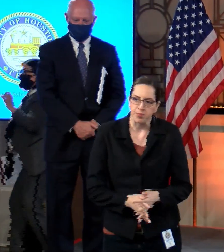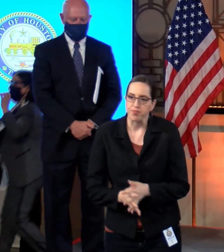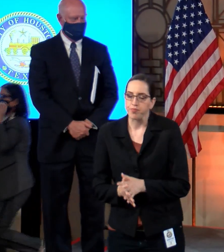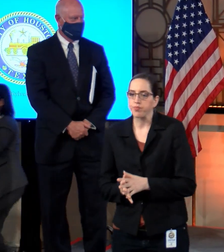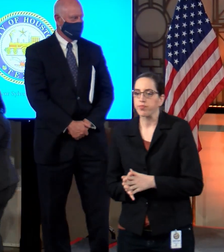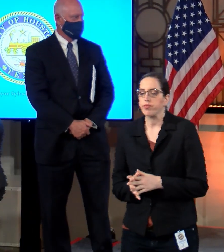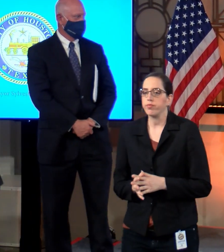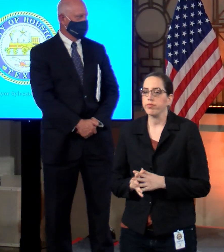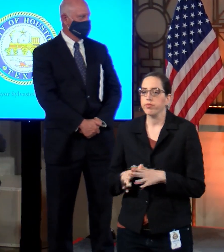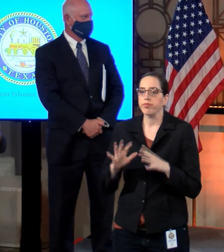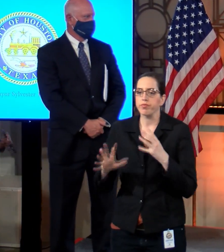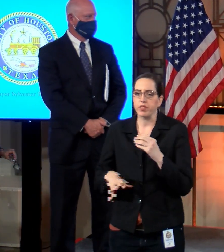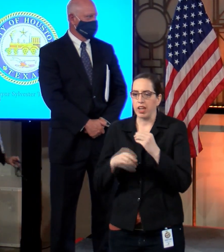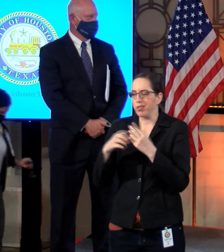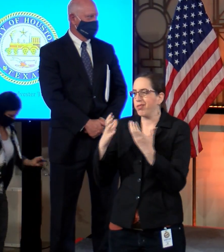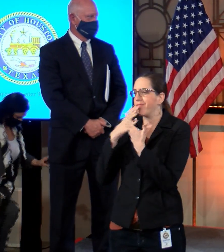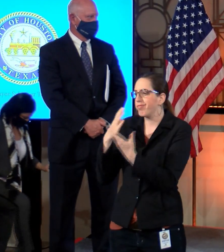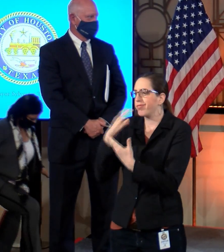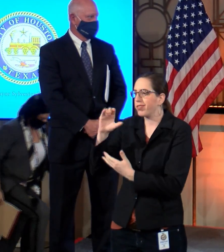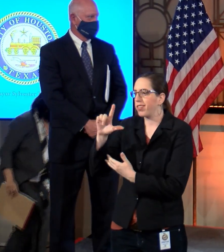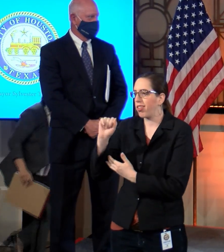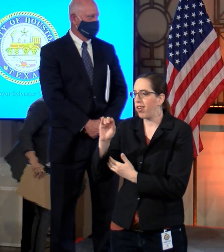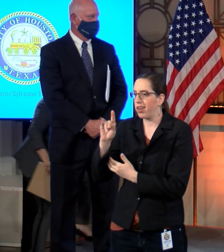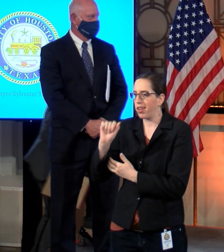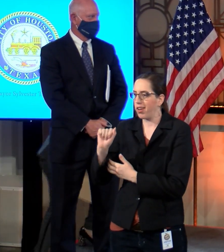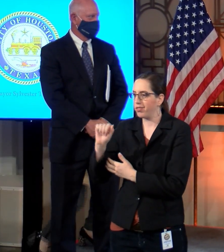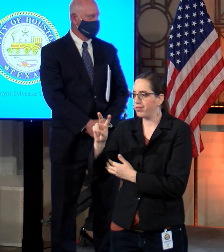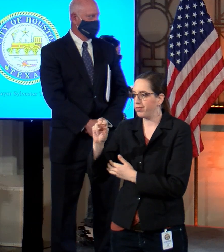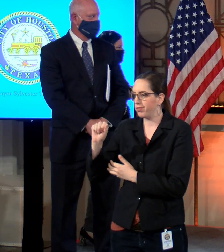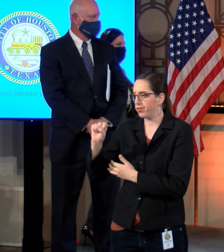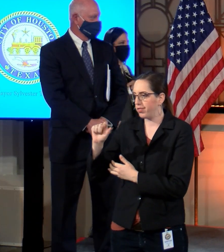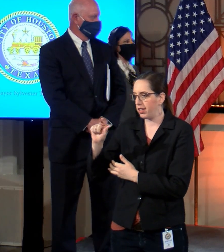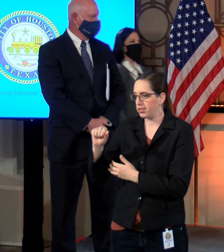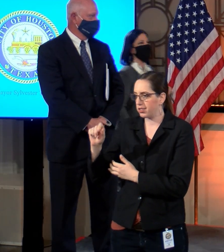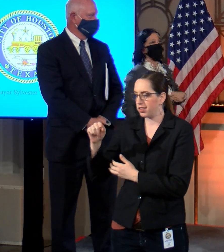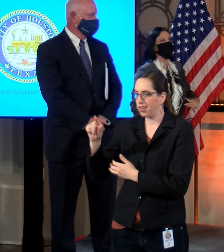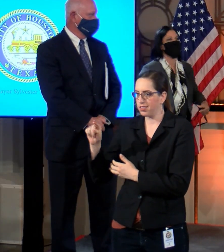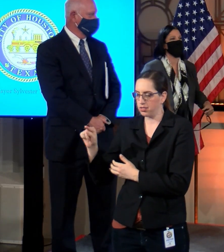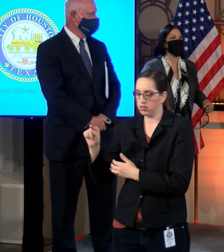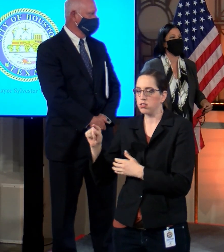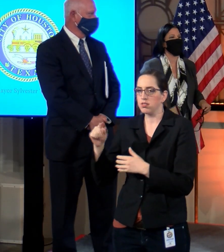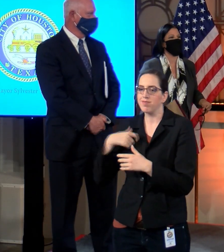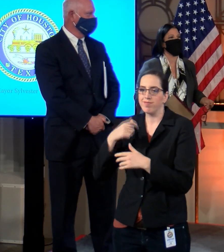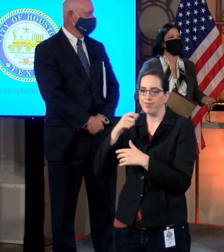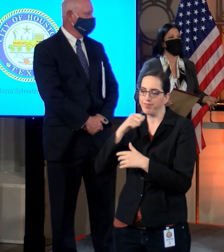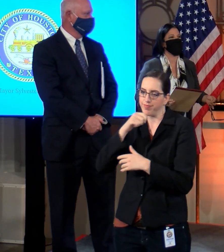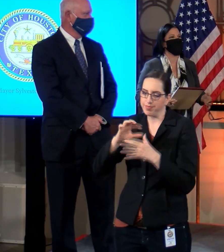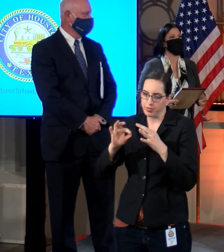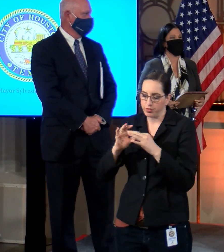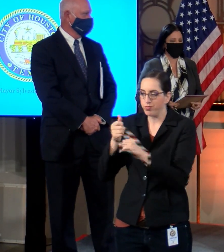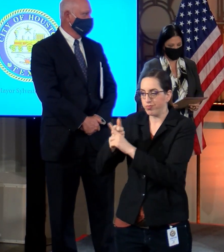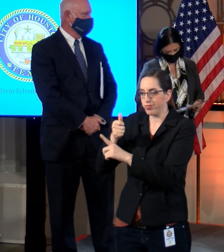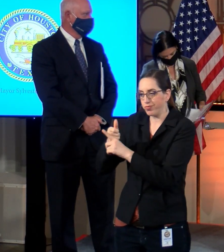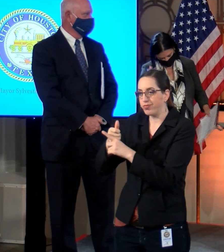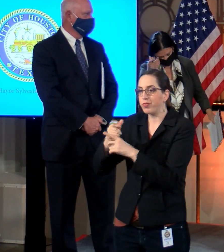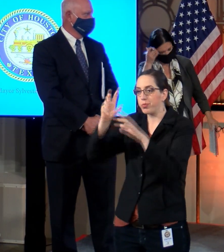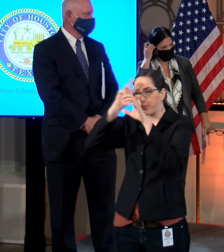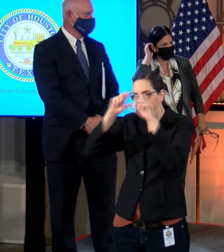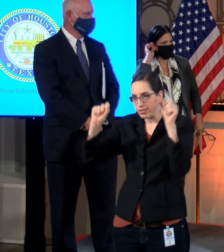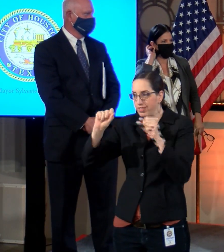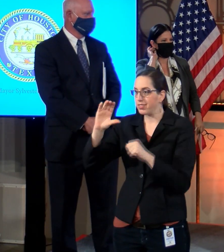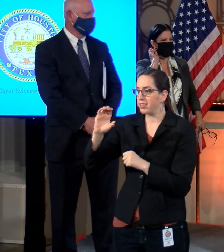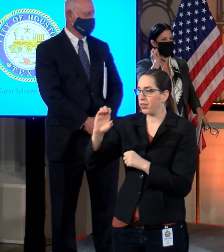And let me just say, I do want to thank Claudia Guerra Vasquez, and what I did not mention, of course, you know, she's president and